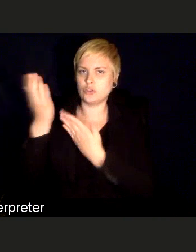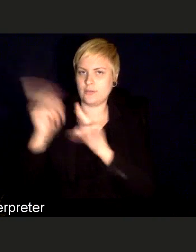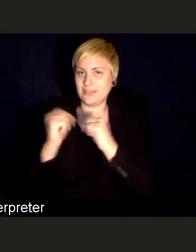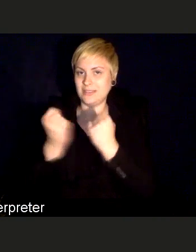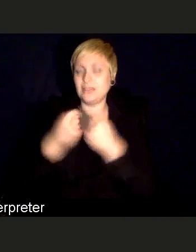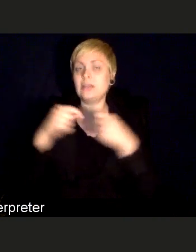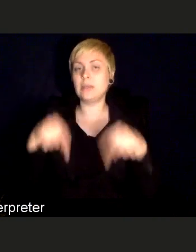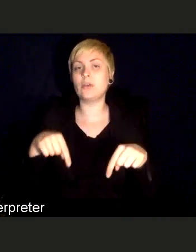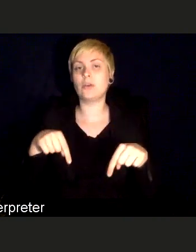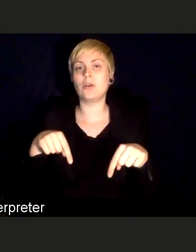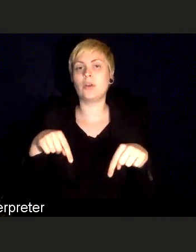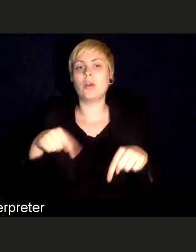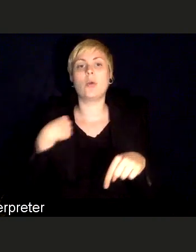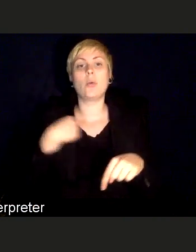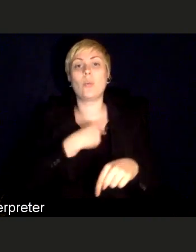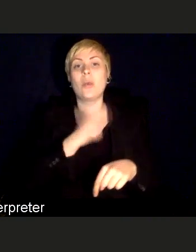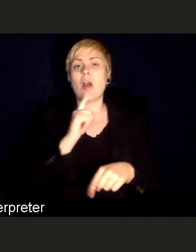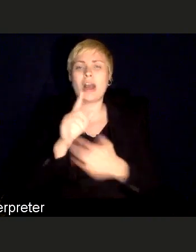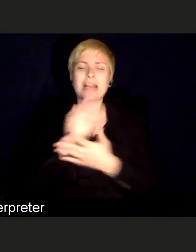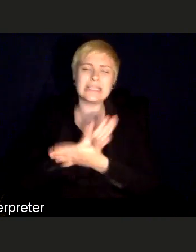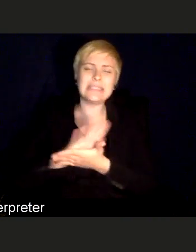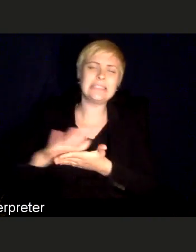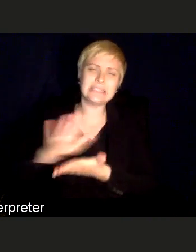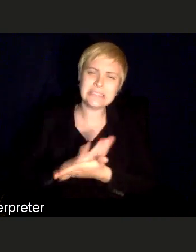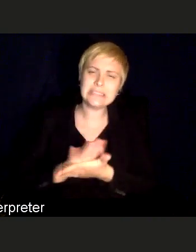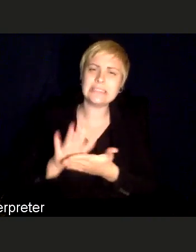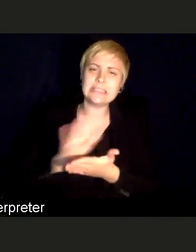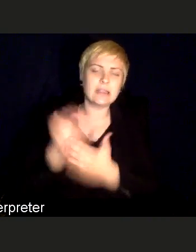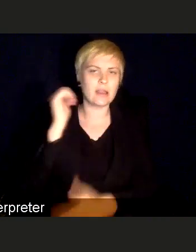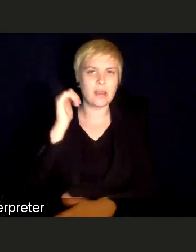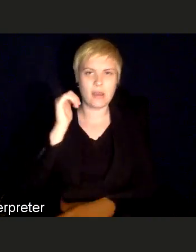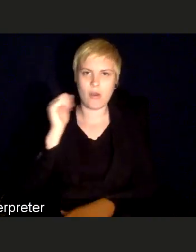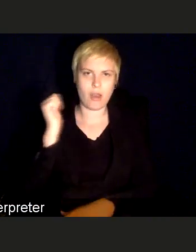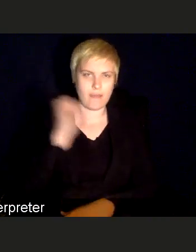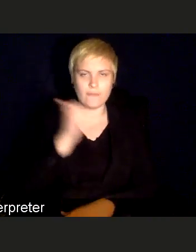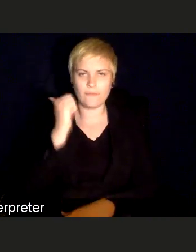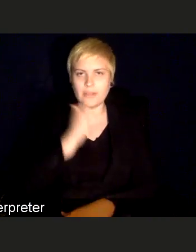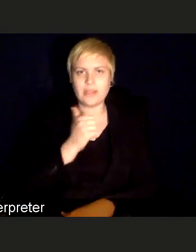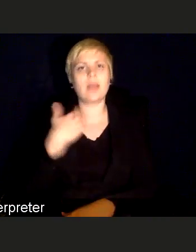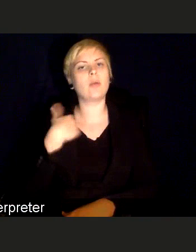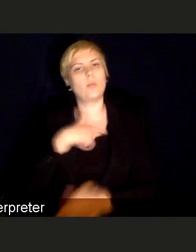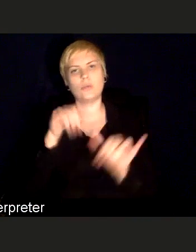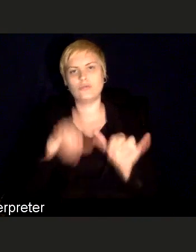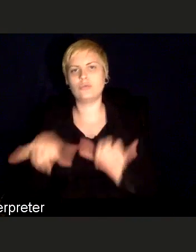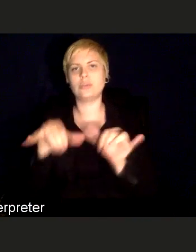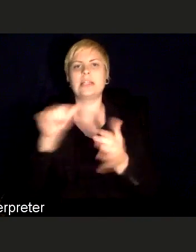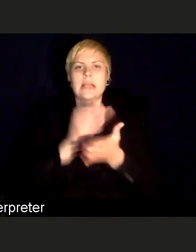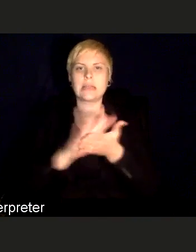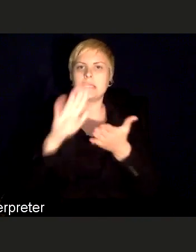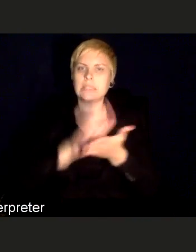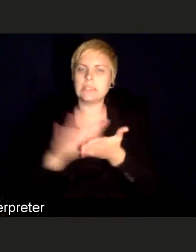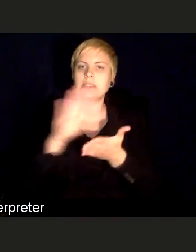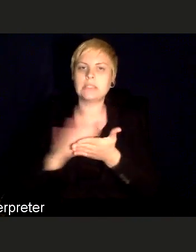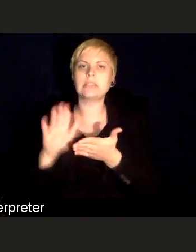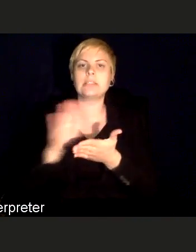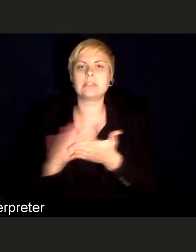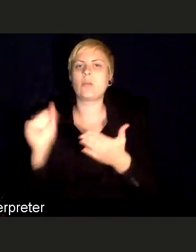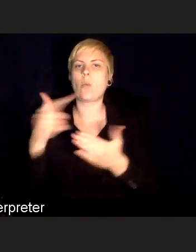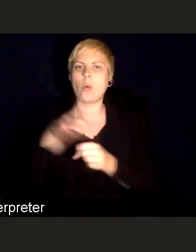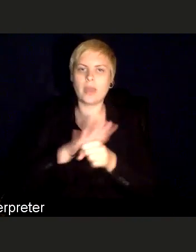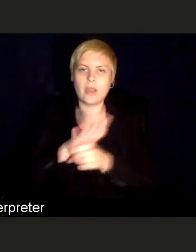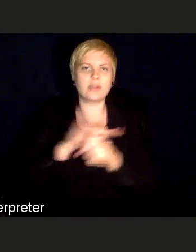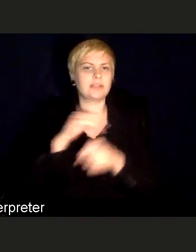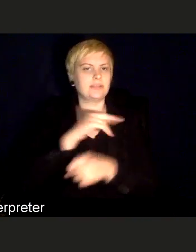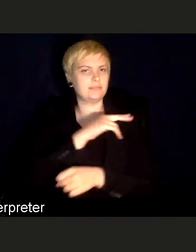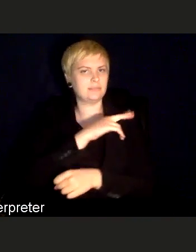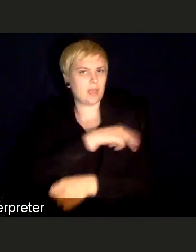are decontaminating the hospital on a regular basis. We routinely clean and terminally clean areas throughout the facility. We've